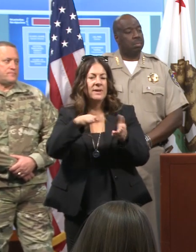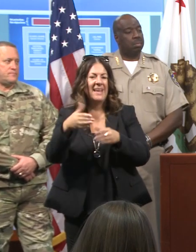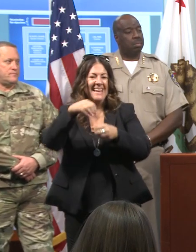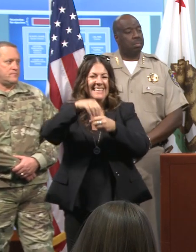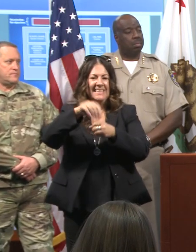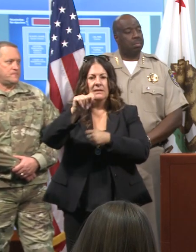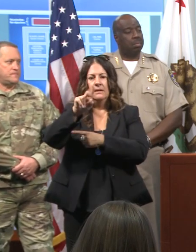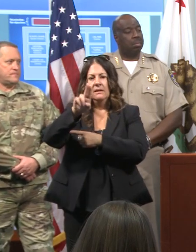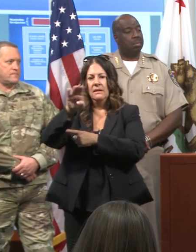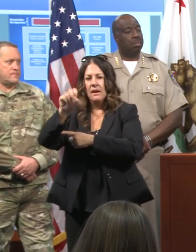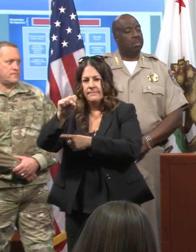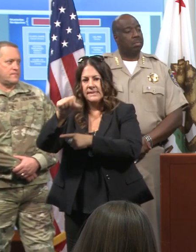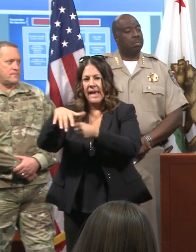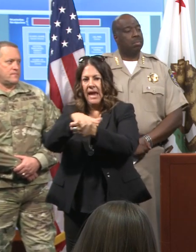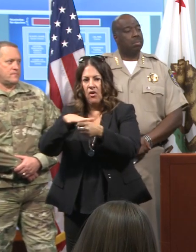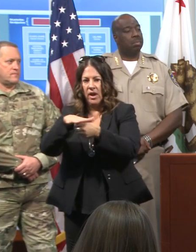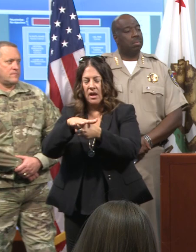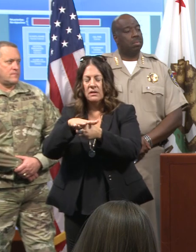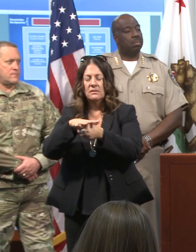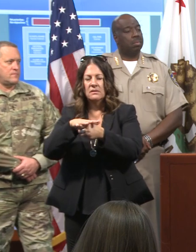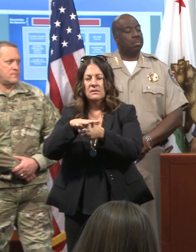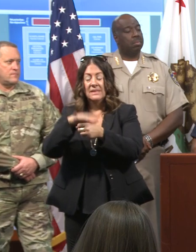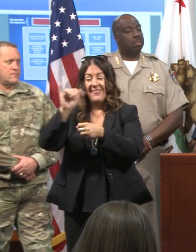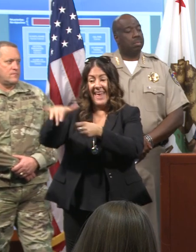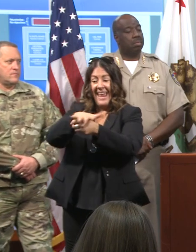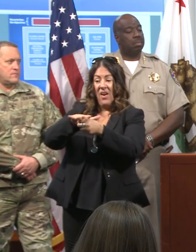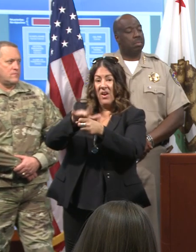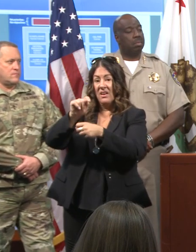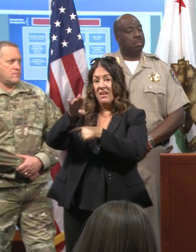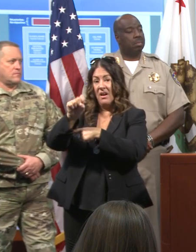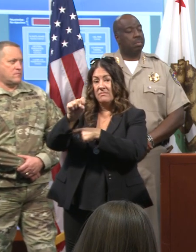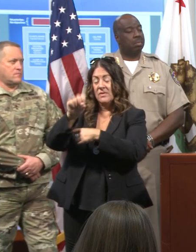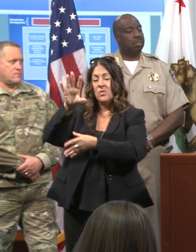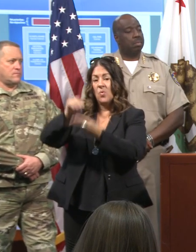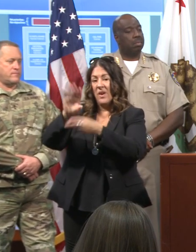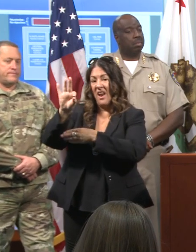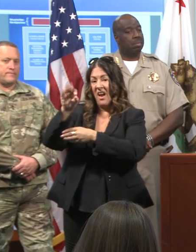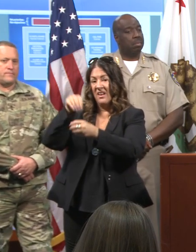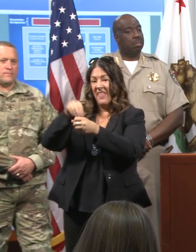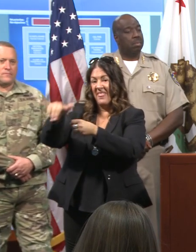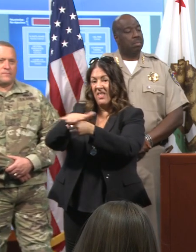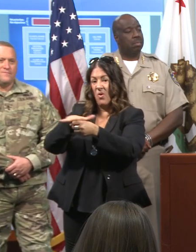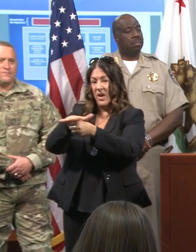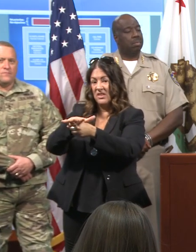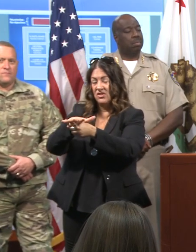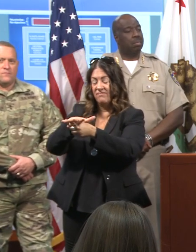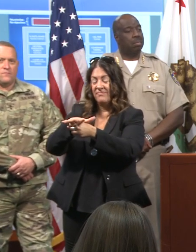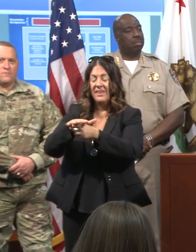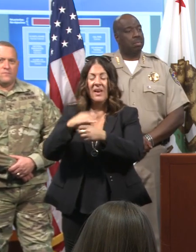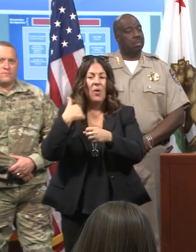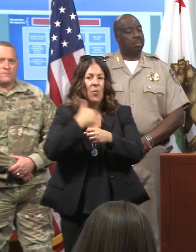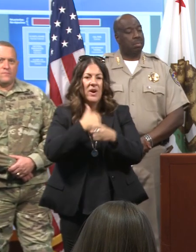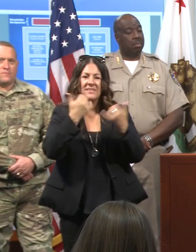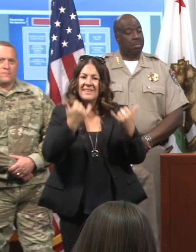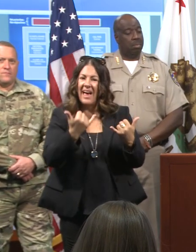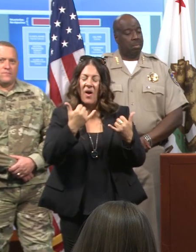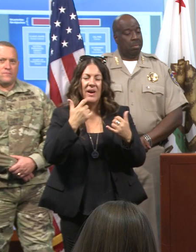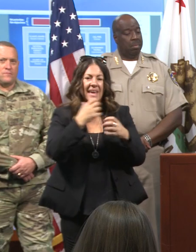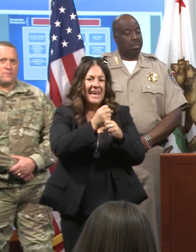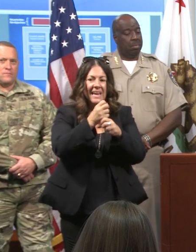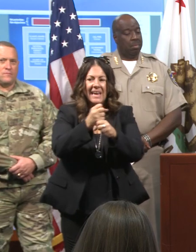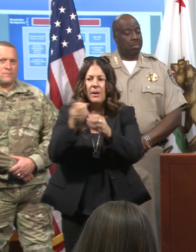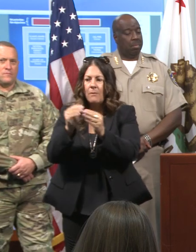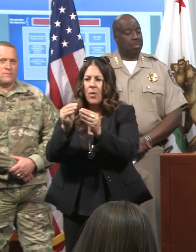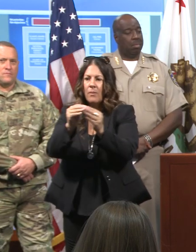9 on that fire. And again, it just speaks to the dynamic situation as we're getting into these areas and